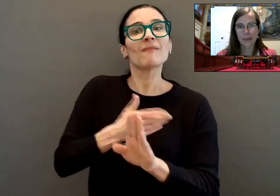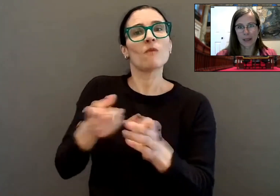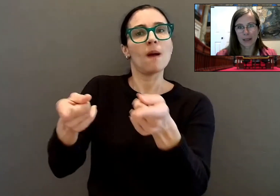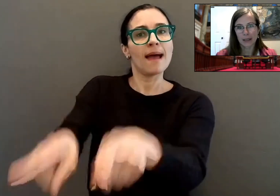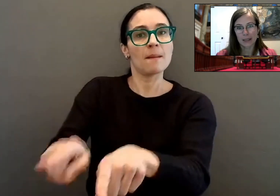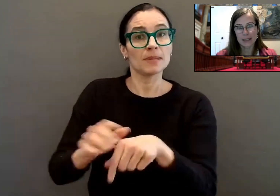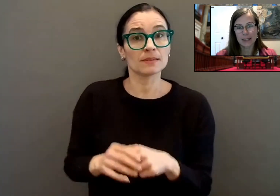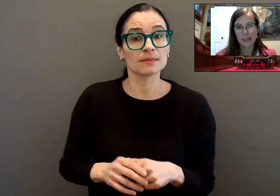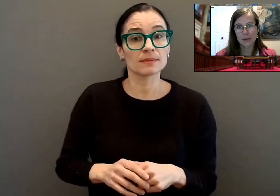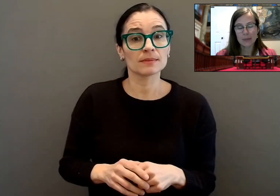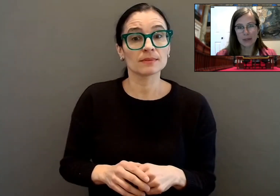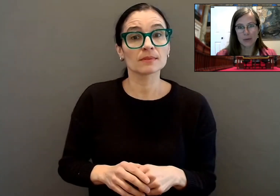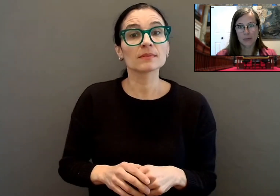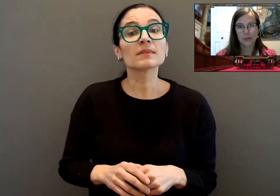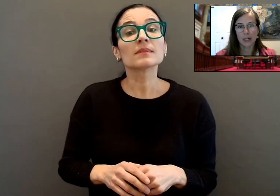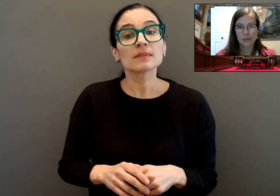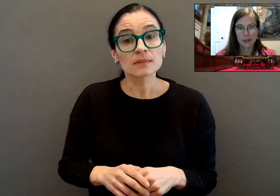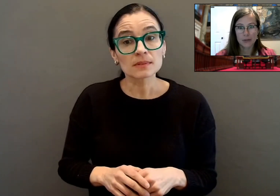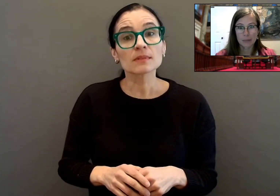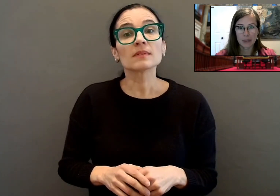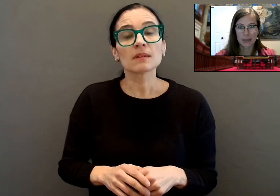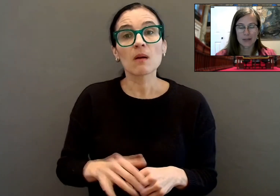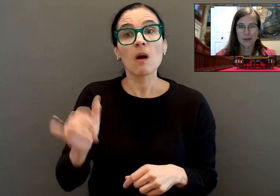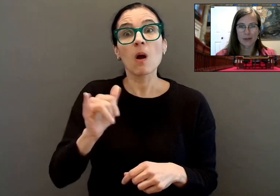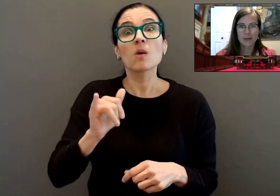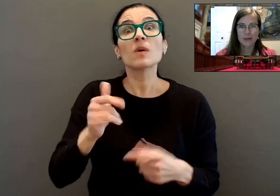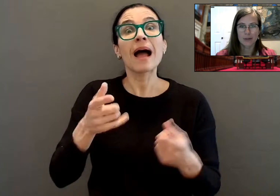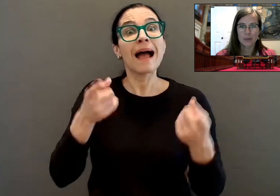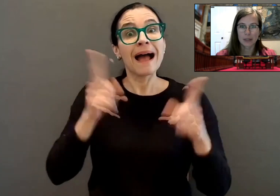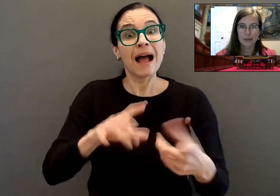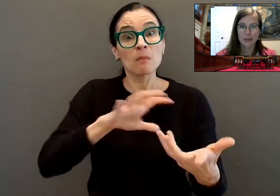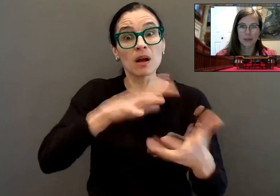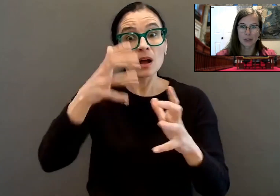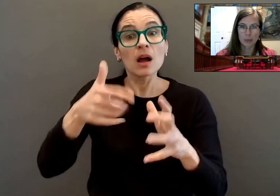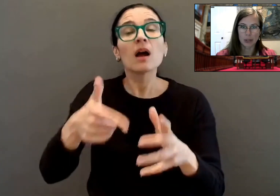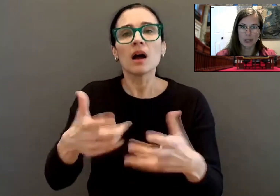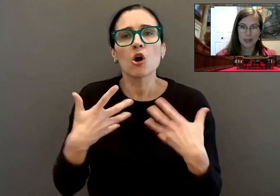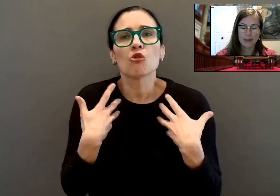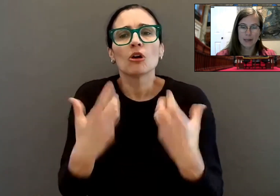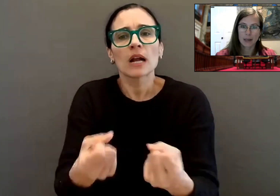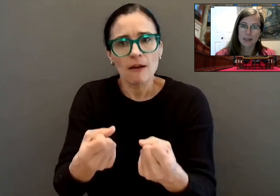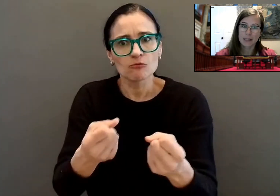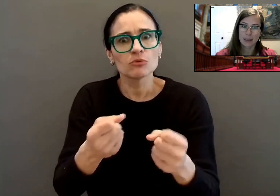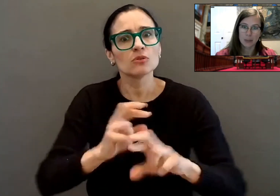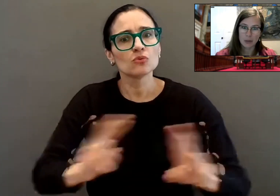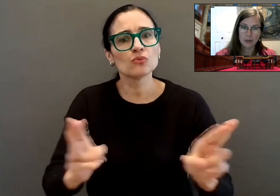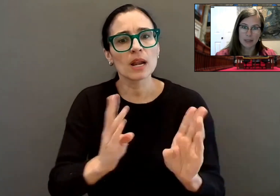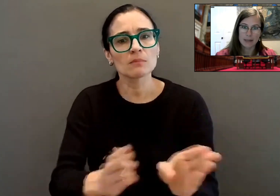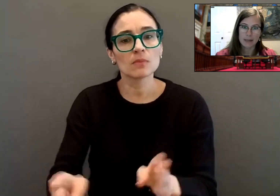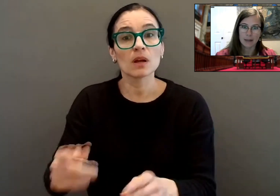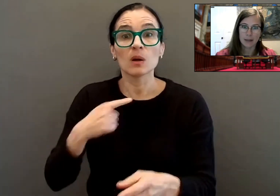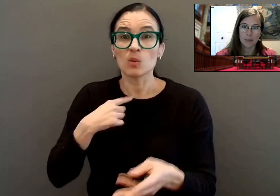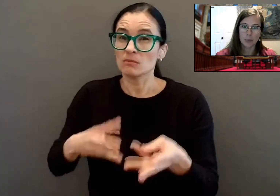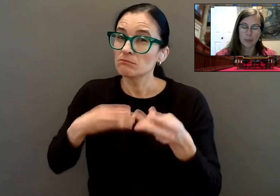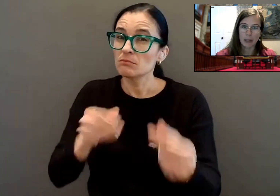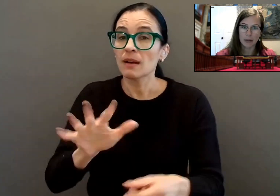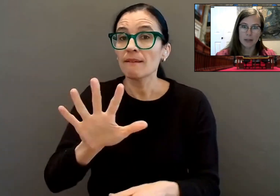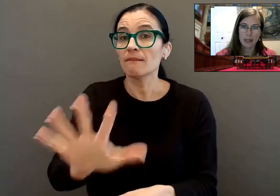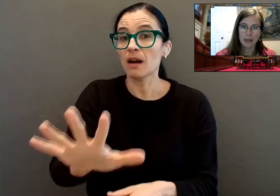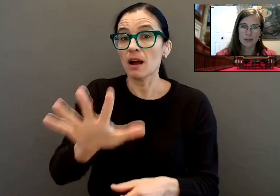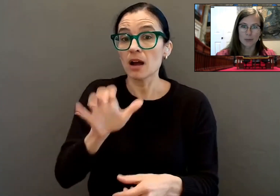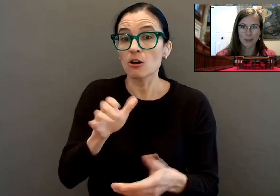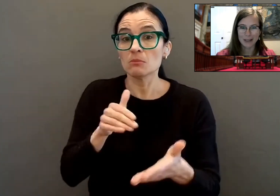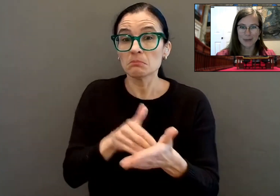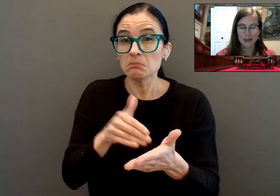recovery. To date, we spent over $500 million on 2,500 projects to get communities